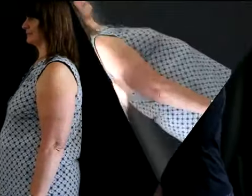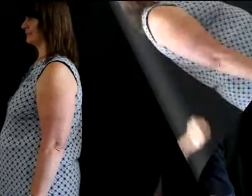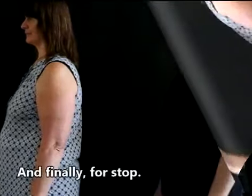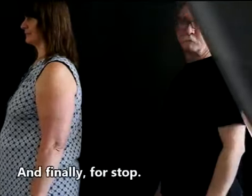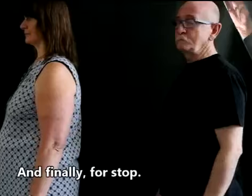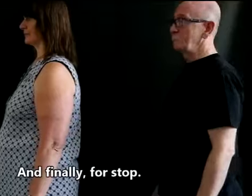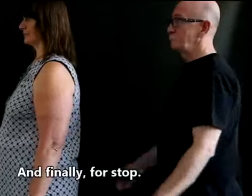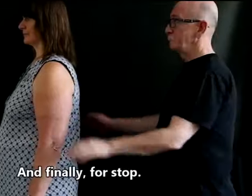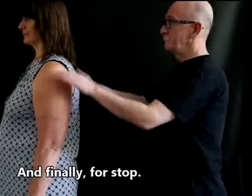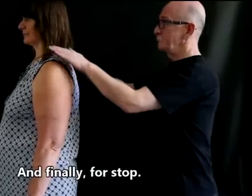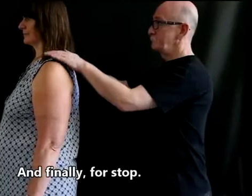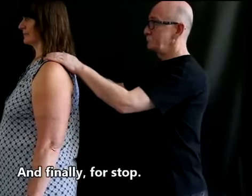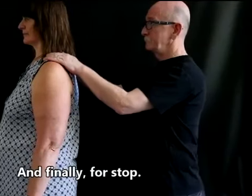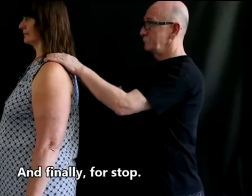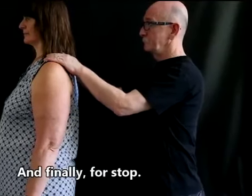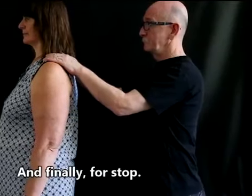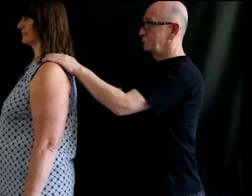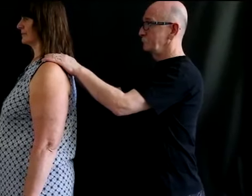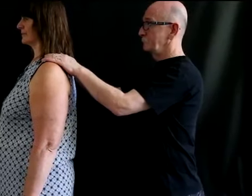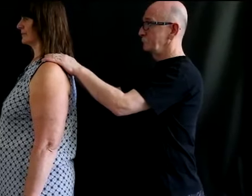And finally, for stop.